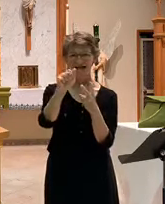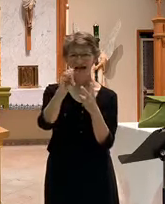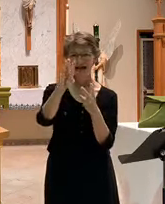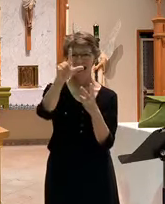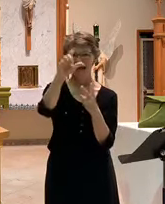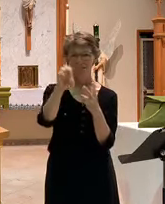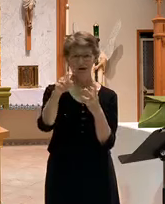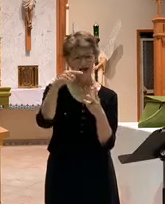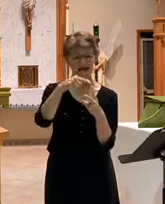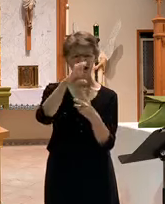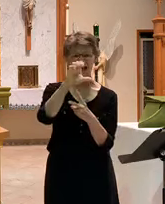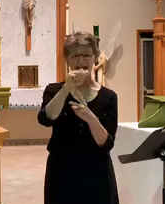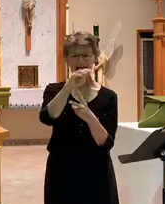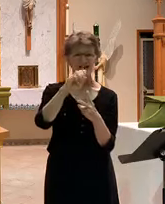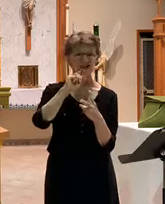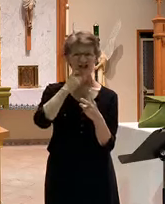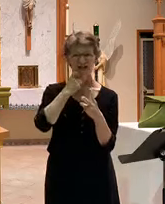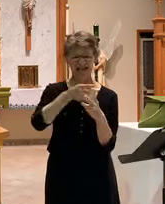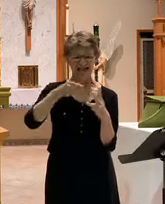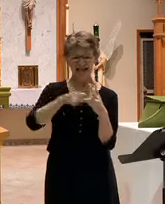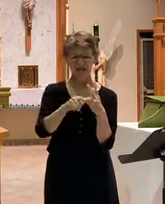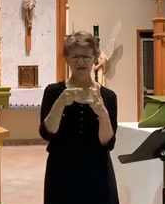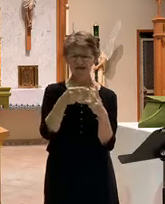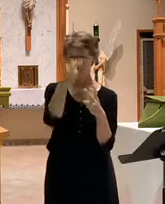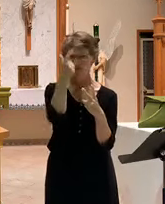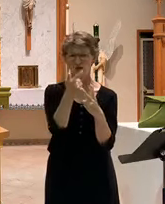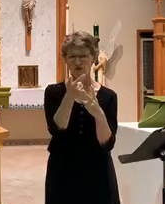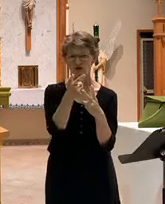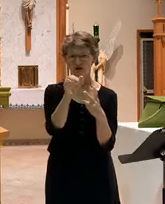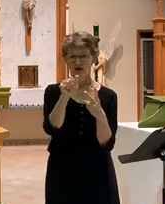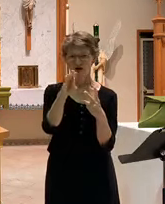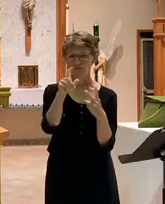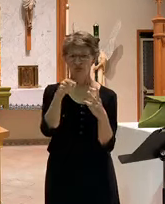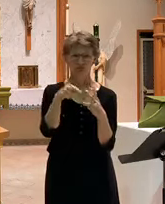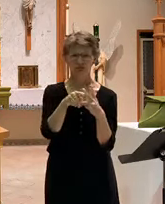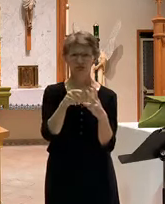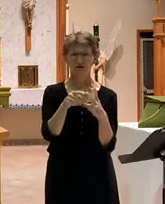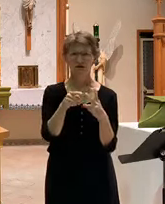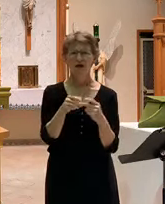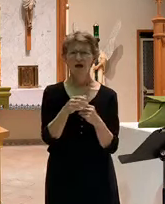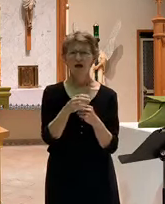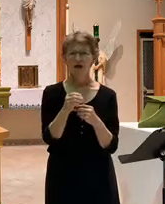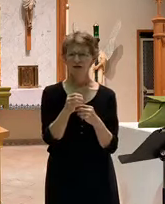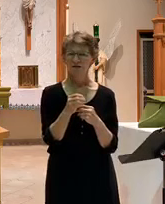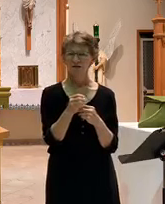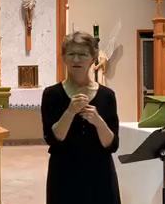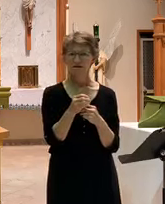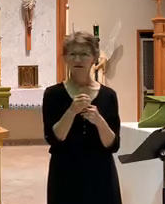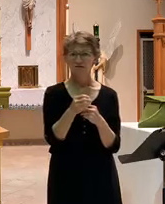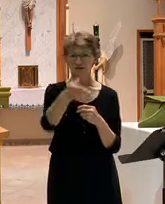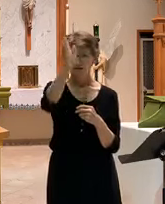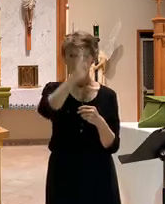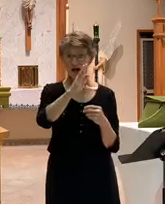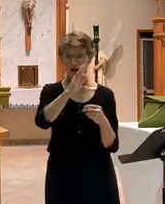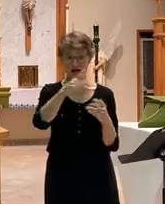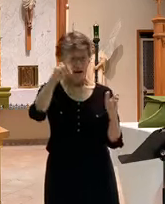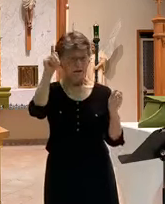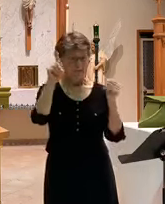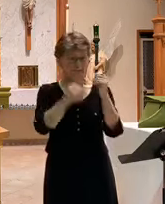Cain, out of jealousy, kills his brother Abel. And does God immediately smite Cain and